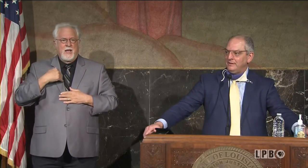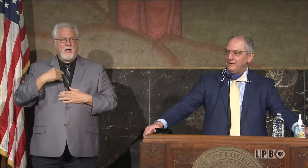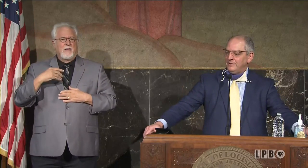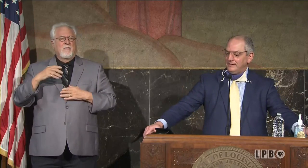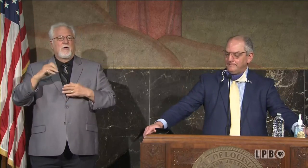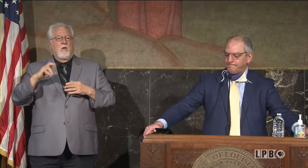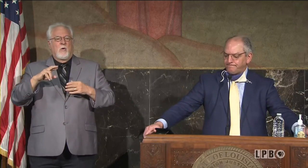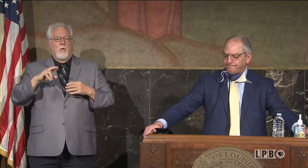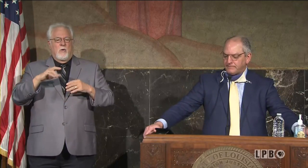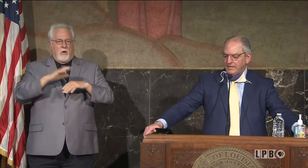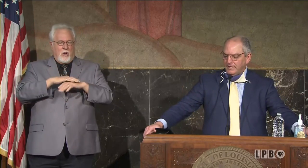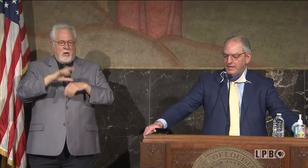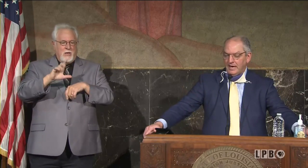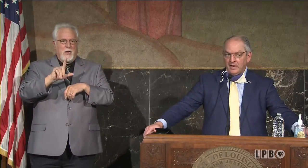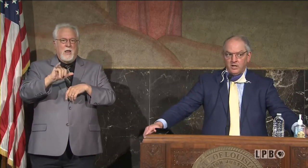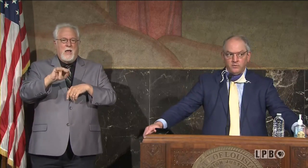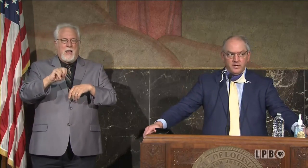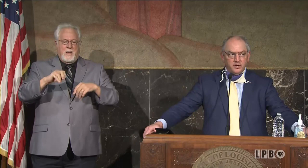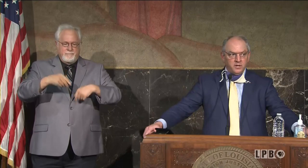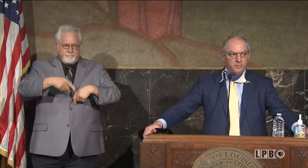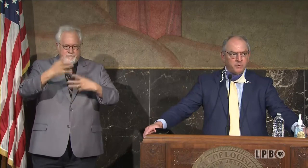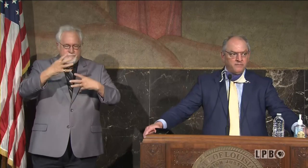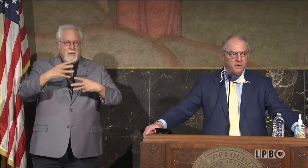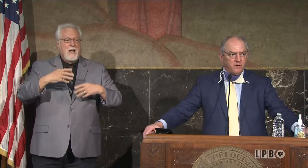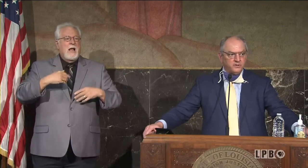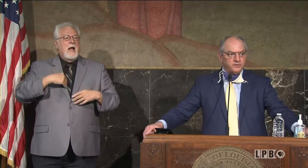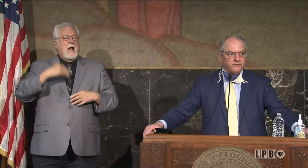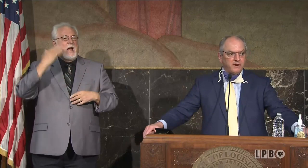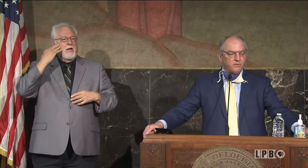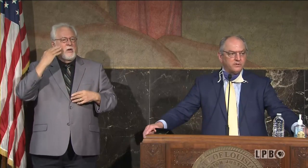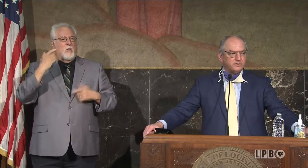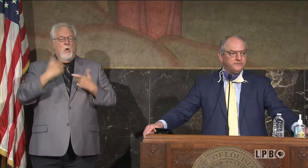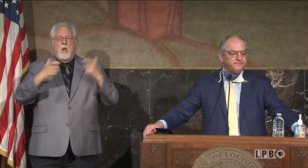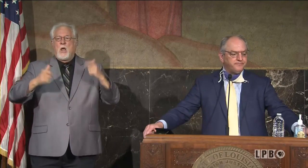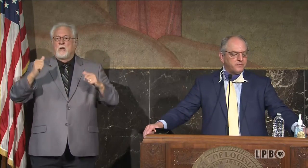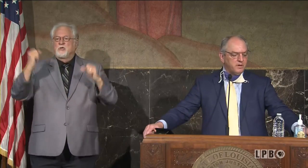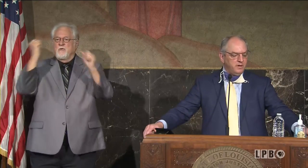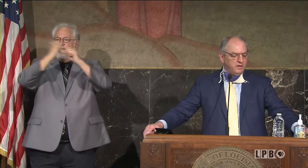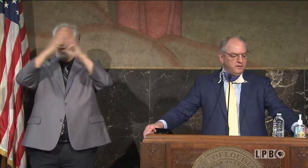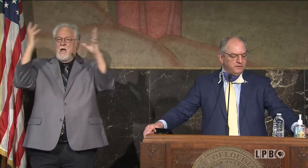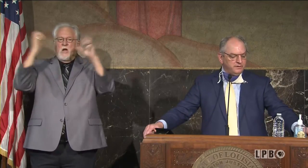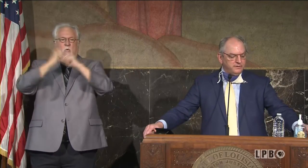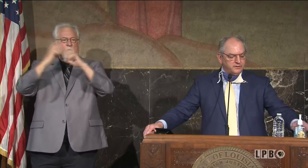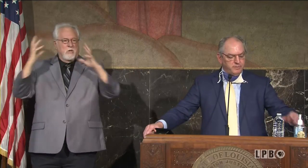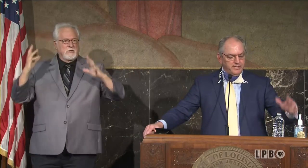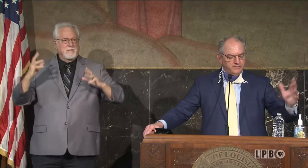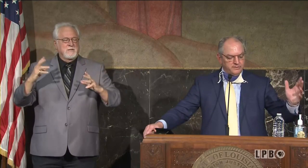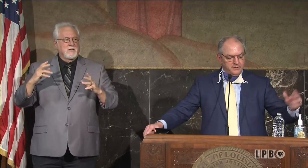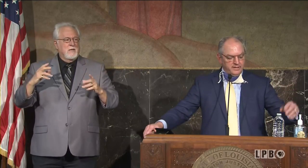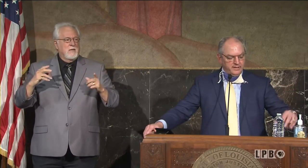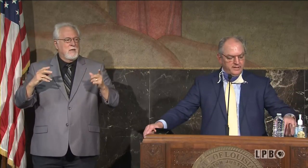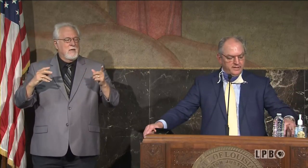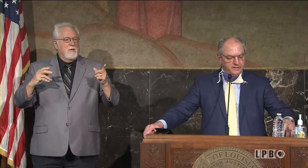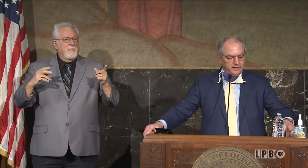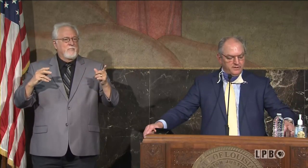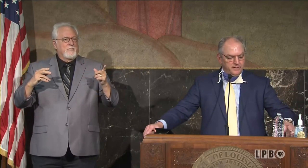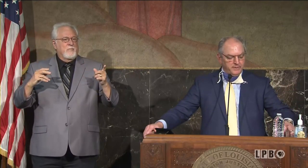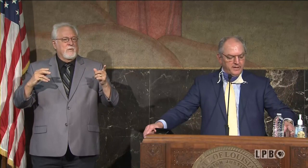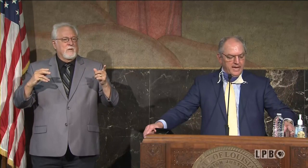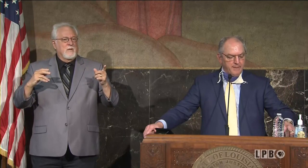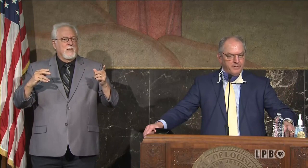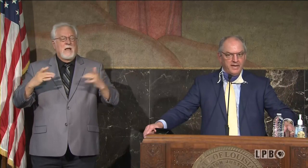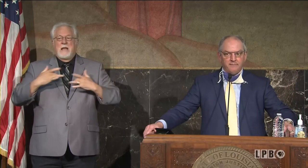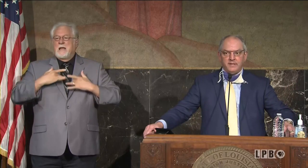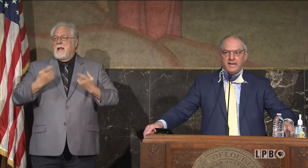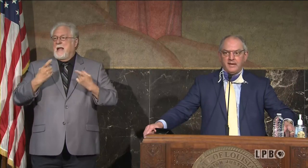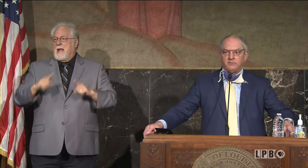virtually. I know that a number of the larger fireworks displays that